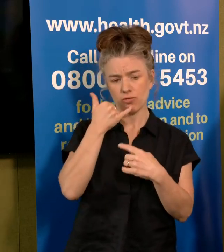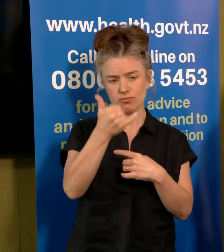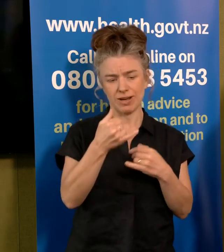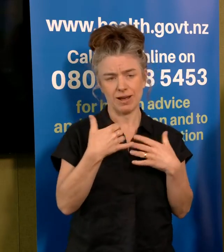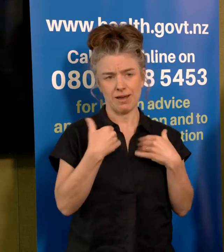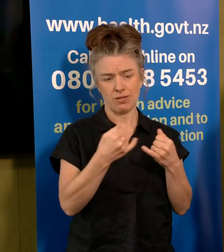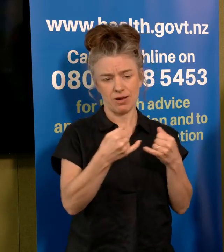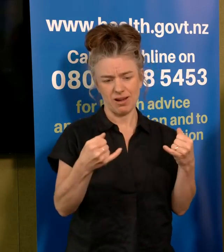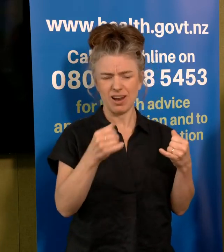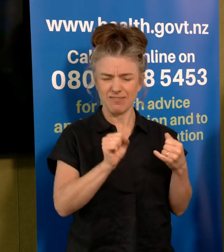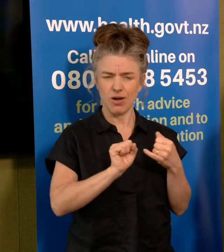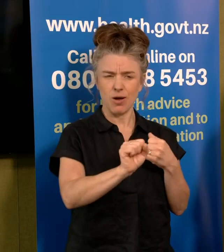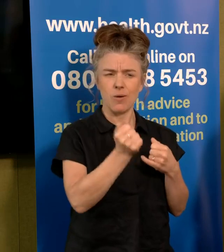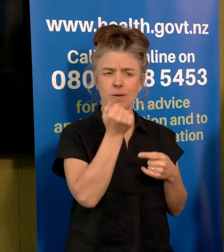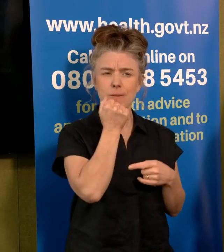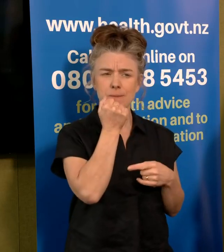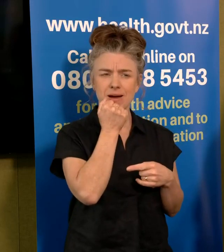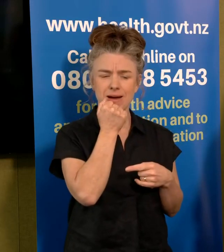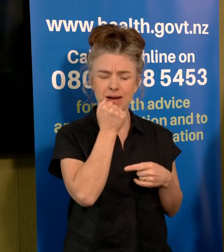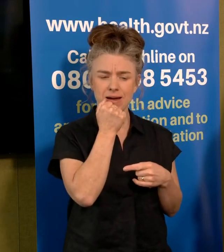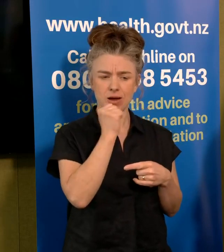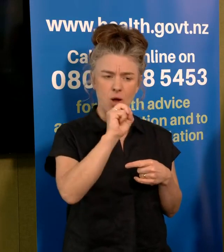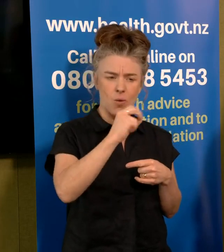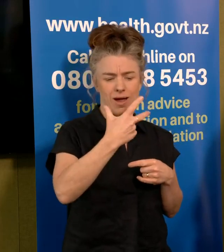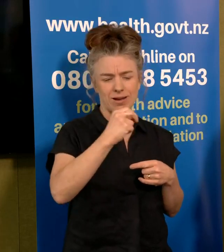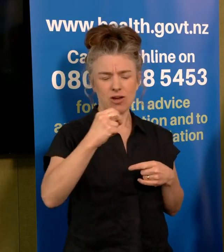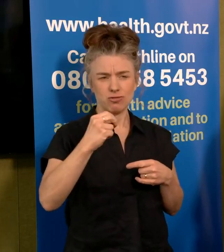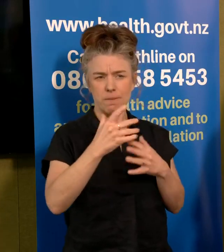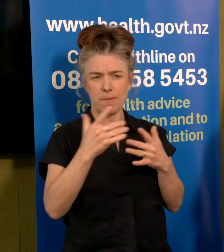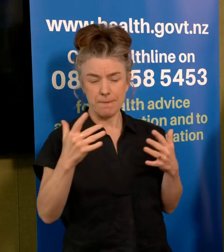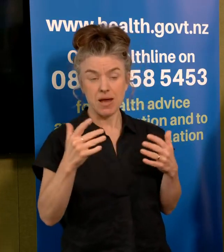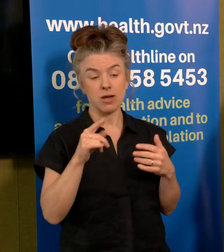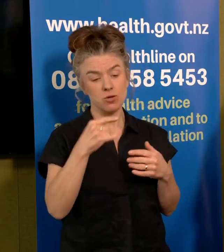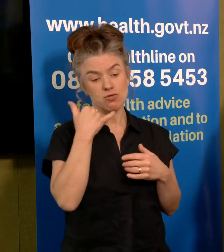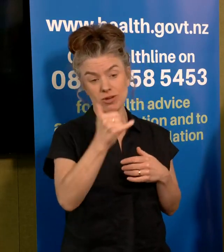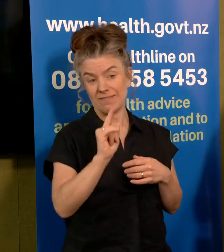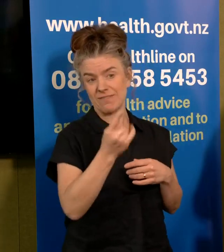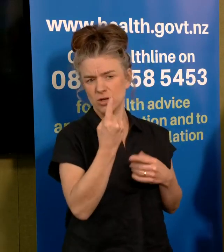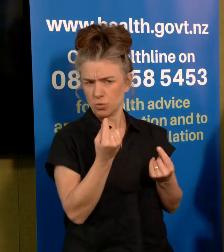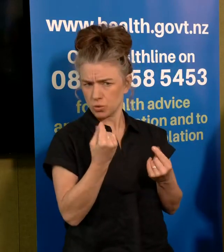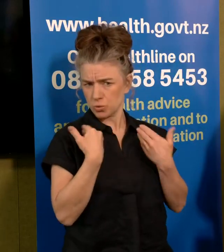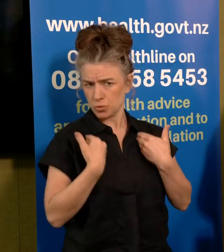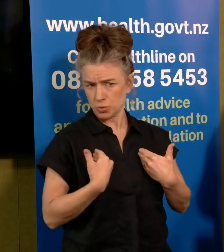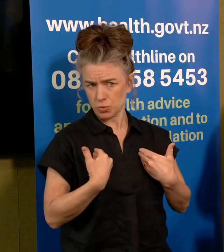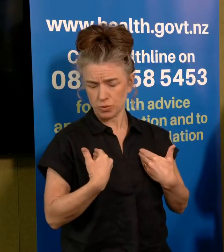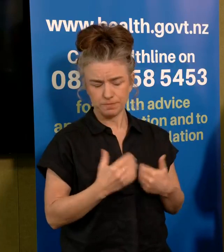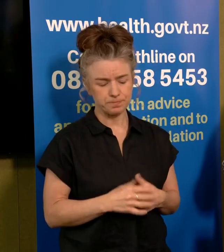There's a dedicated COVID-19 Healthline, and I'd encourage people to call there first to get advice.